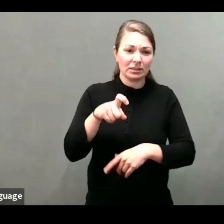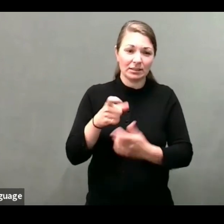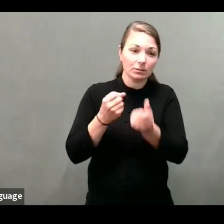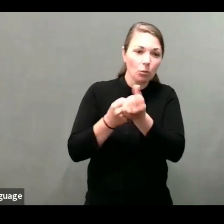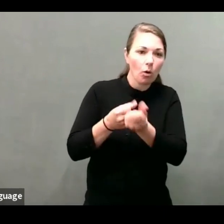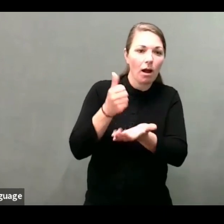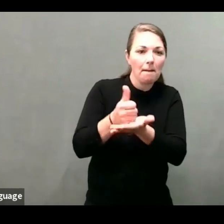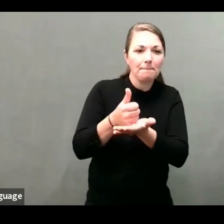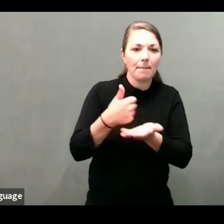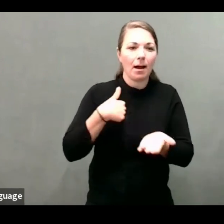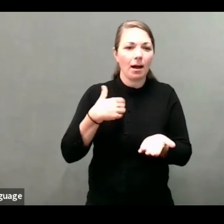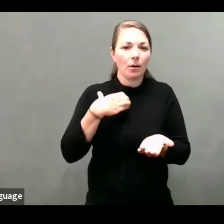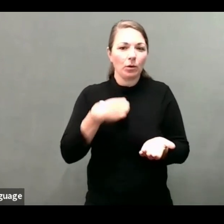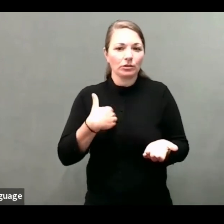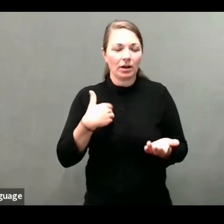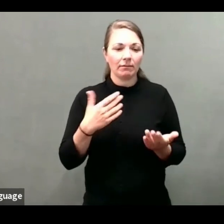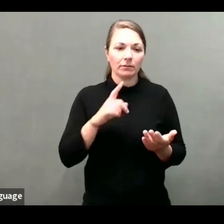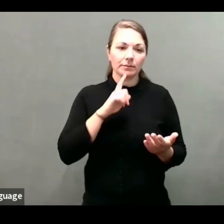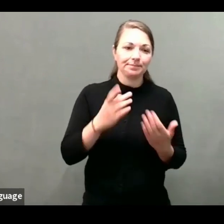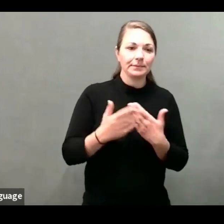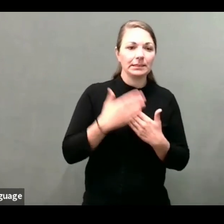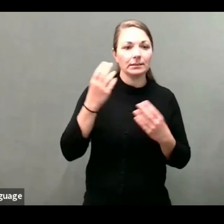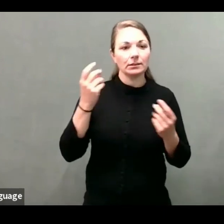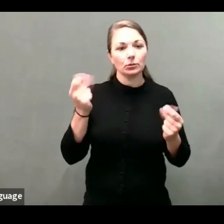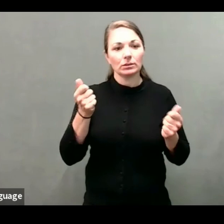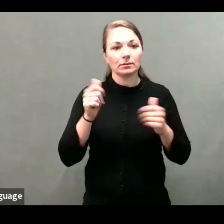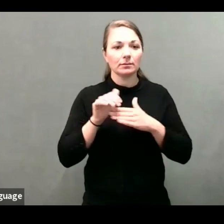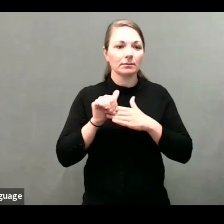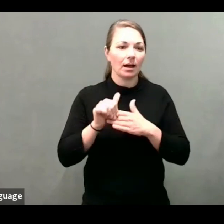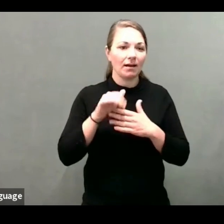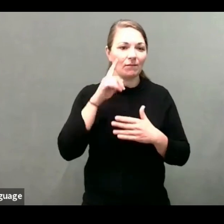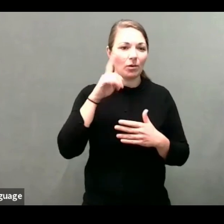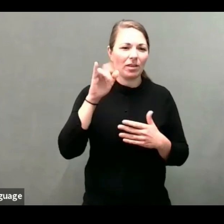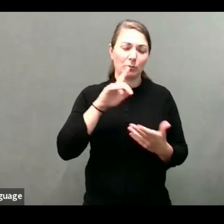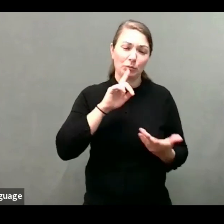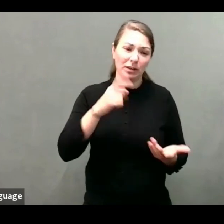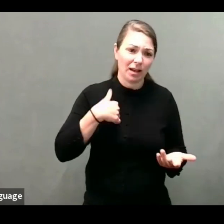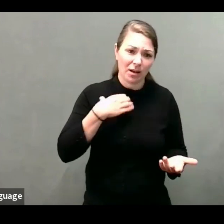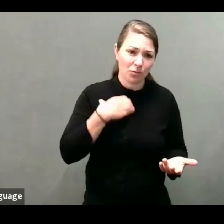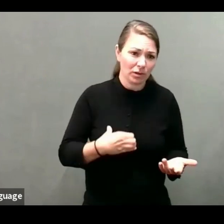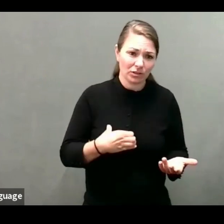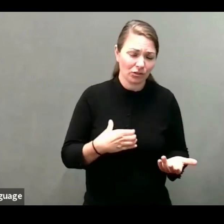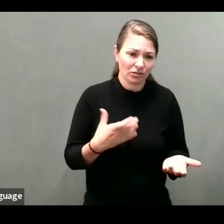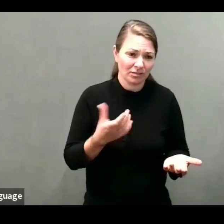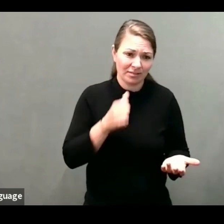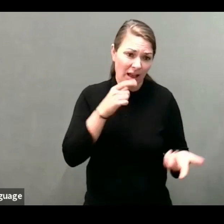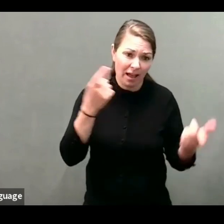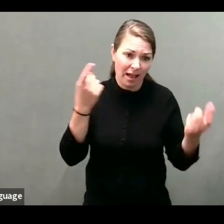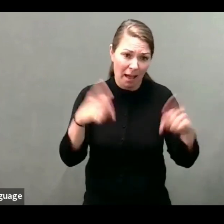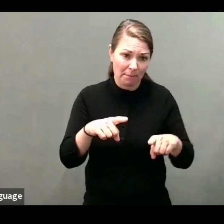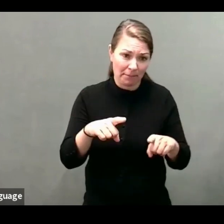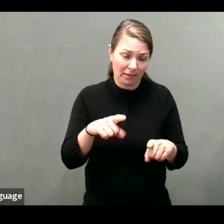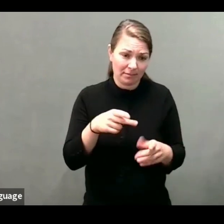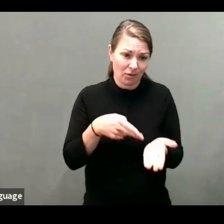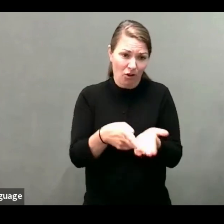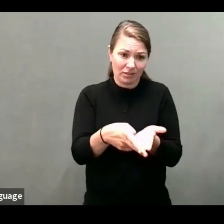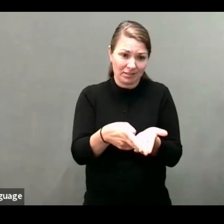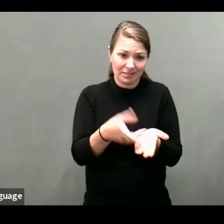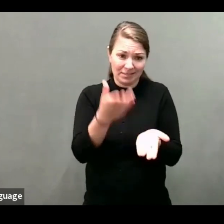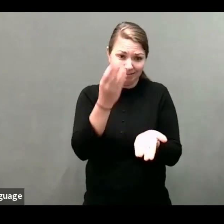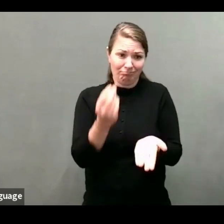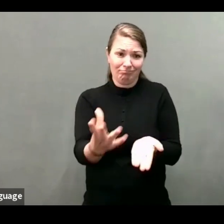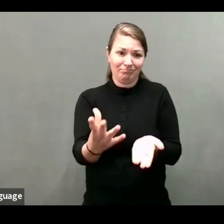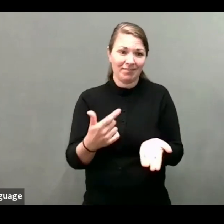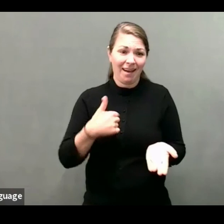there was like a easy, quick guide to that. Well, I wish it just didn't happen in general. I think sexual assault patients